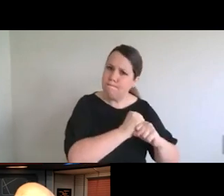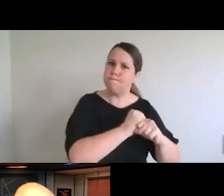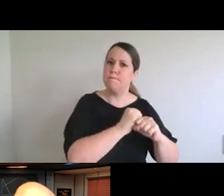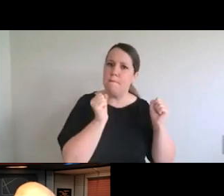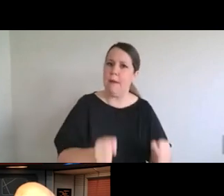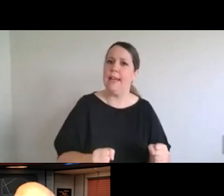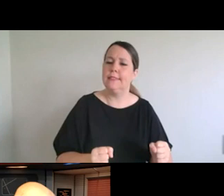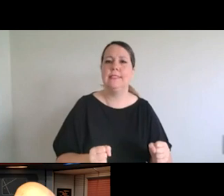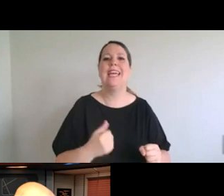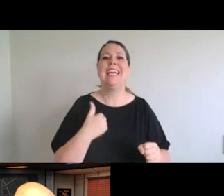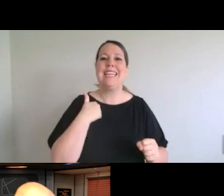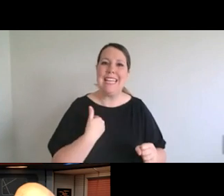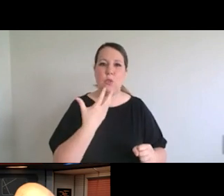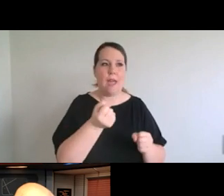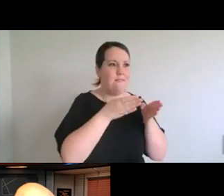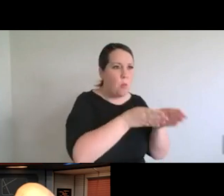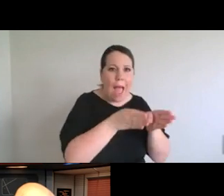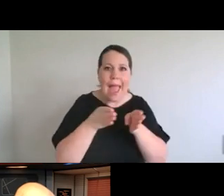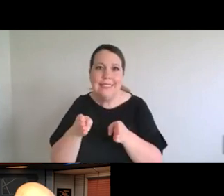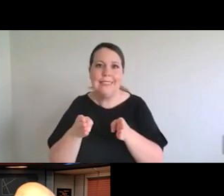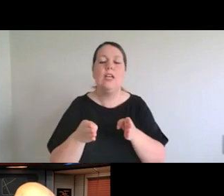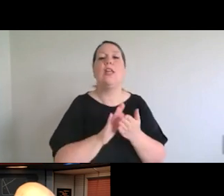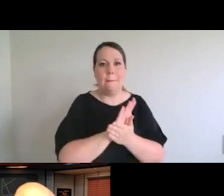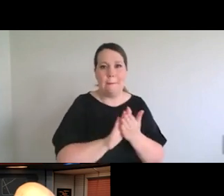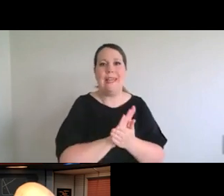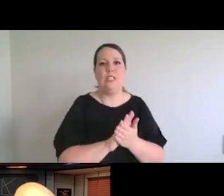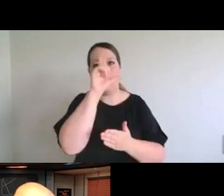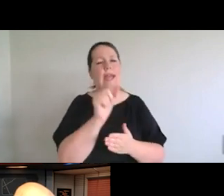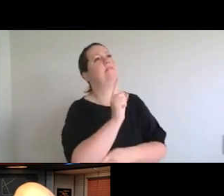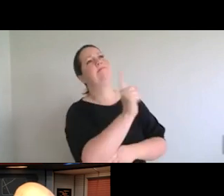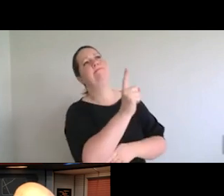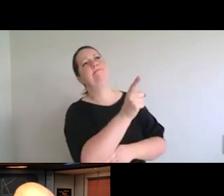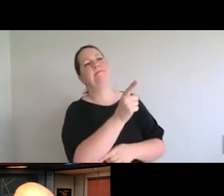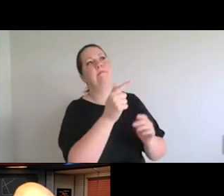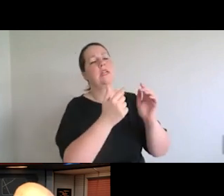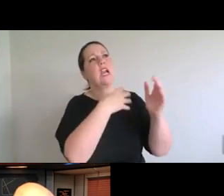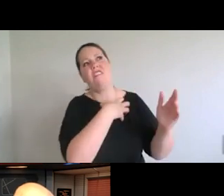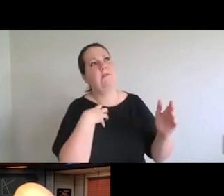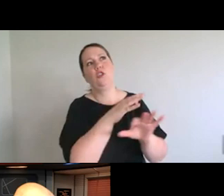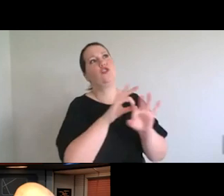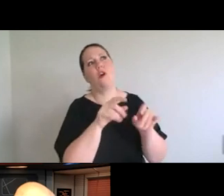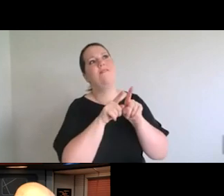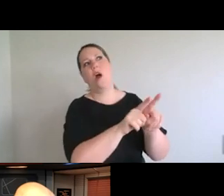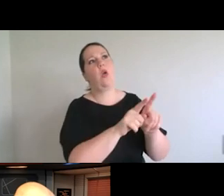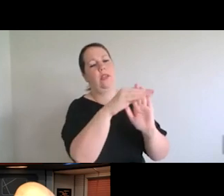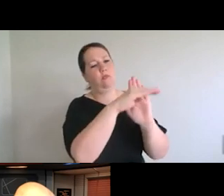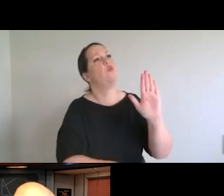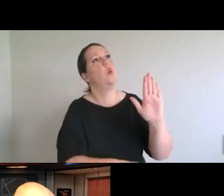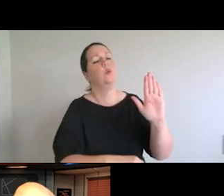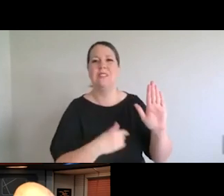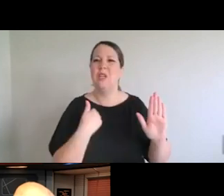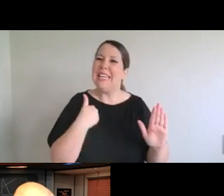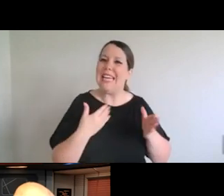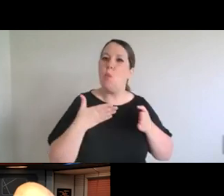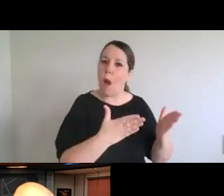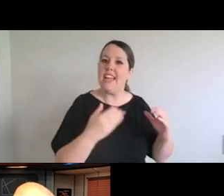creative, constructive, and effective, you might as well just enjoy the status quo, but you're going to see it in cluster